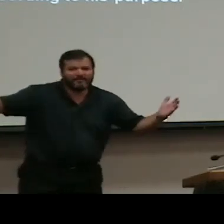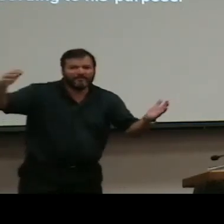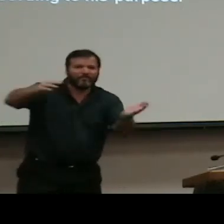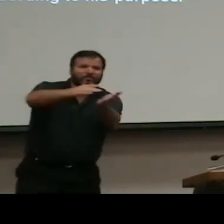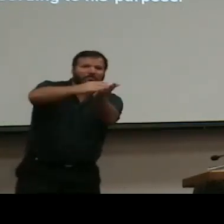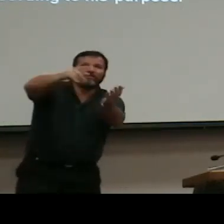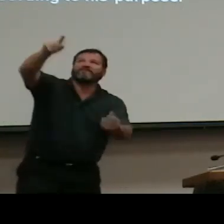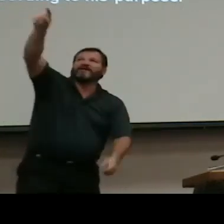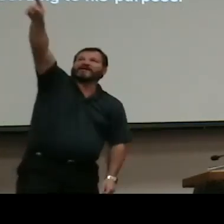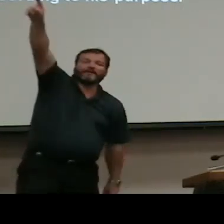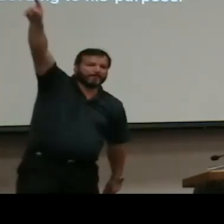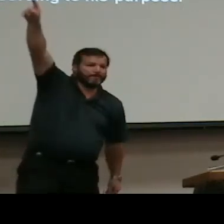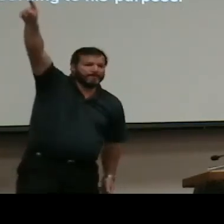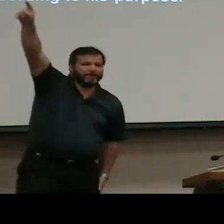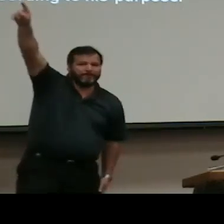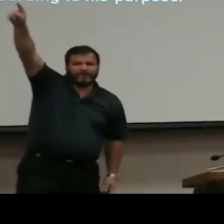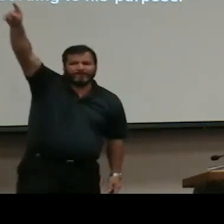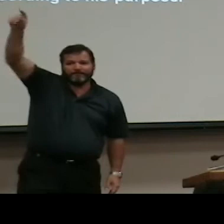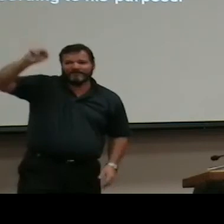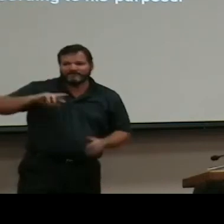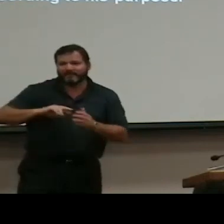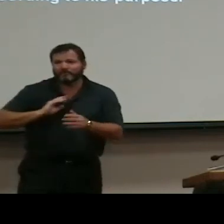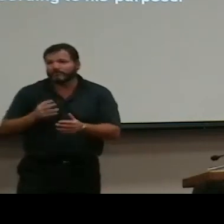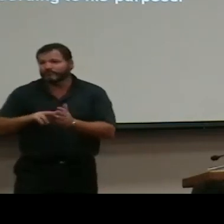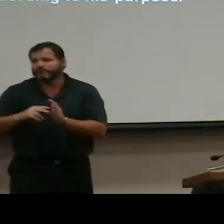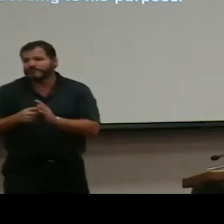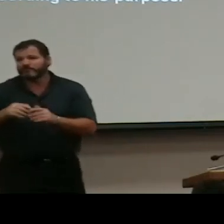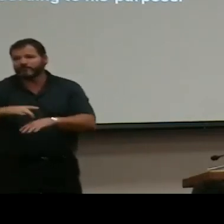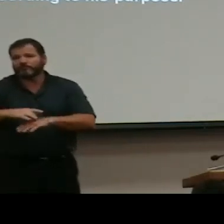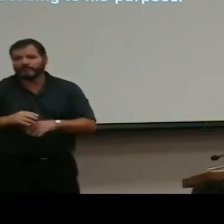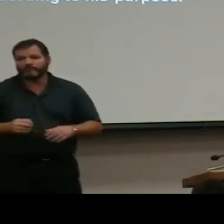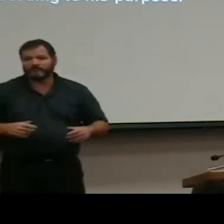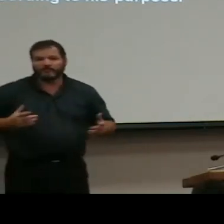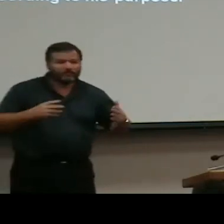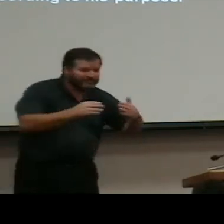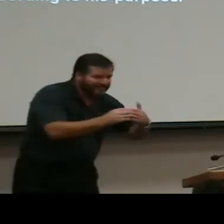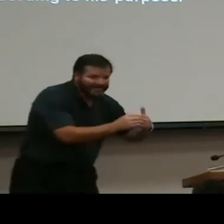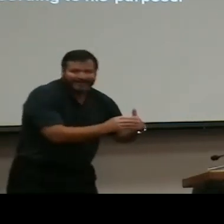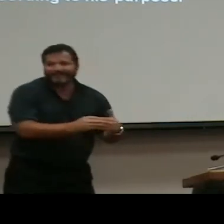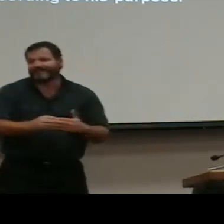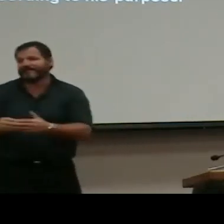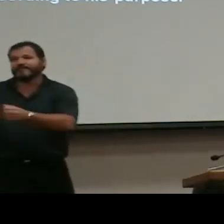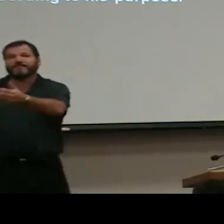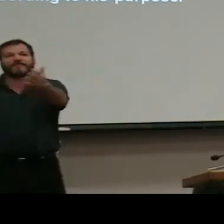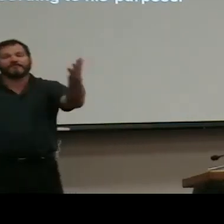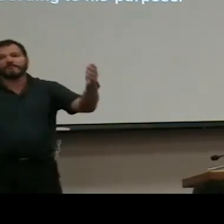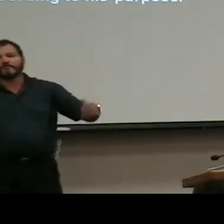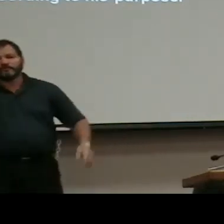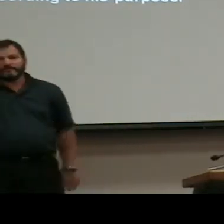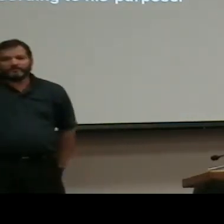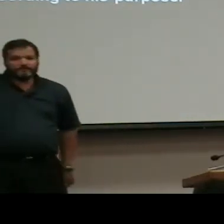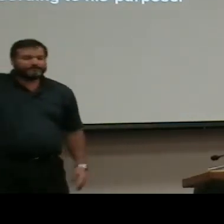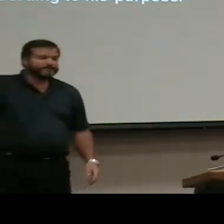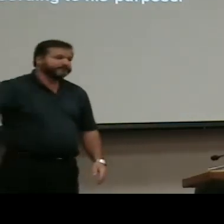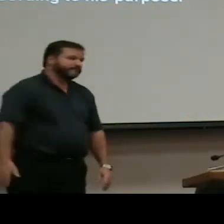We're with him. We're dependent upon him. That's who we are on earth. He's going to lead us.